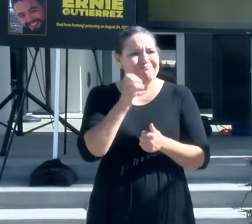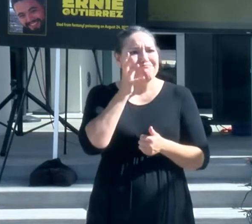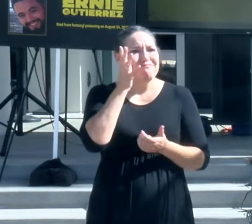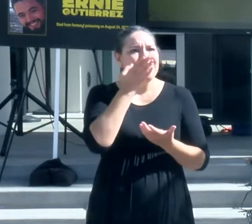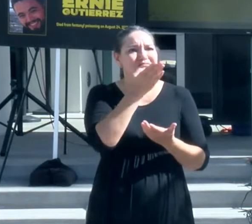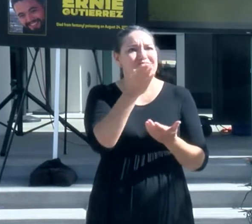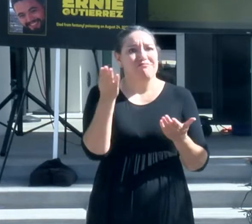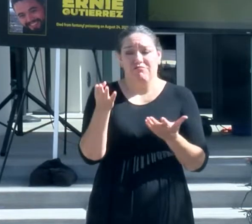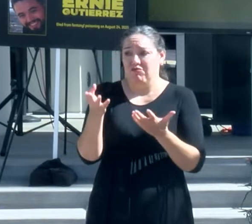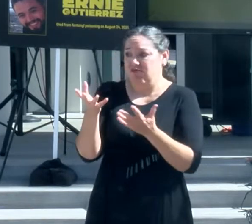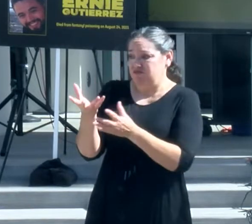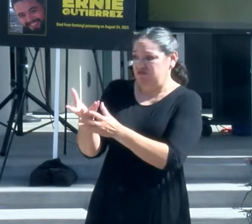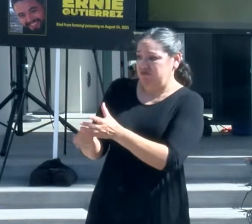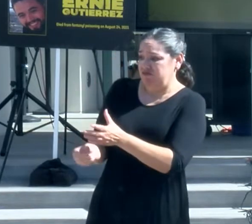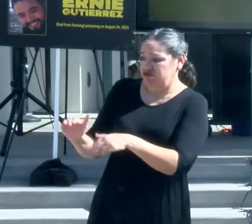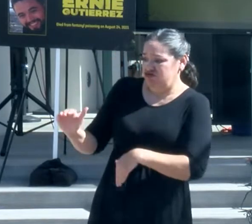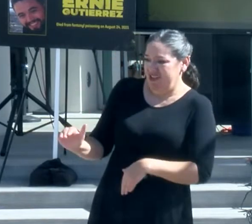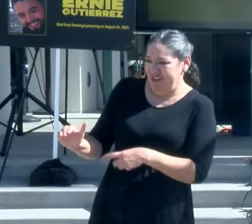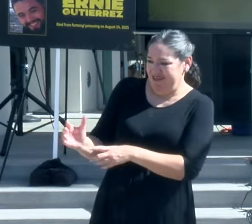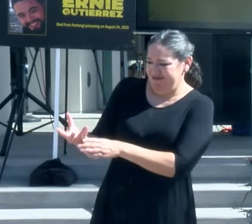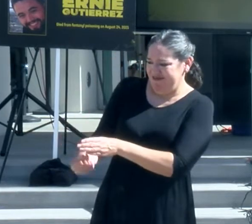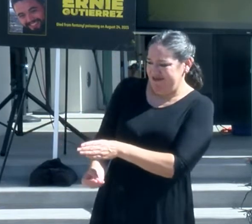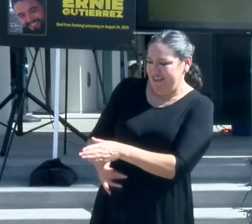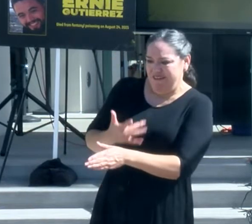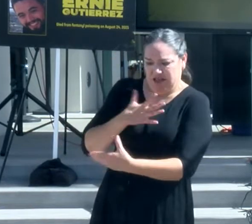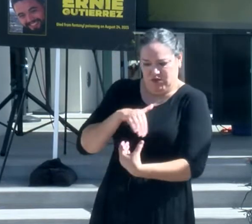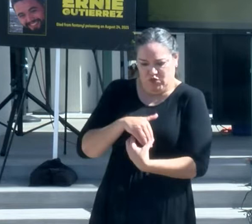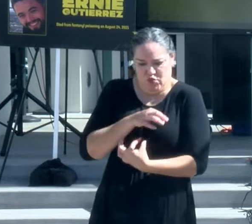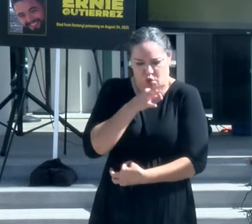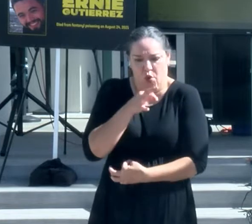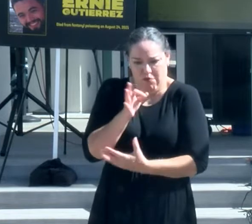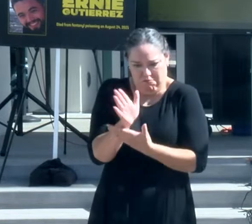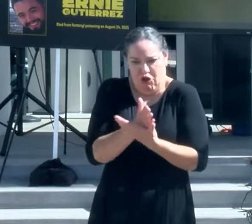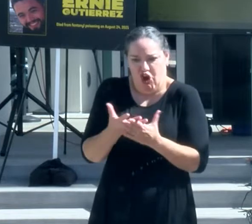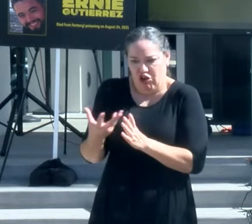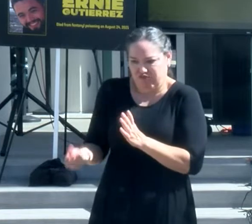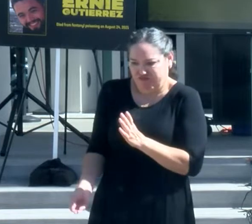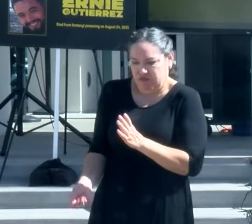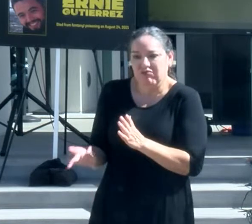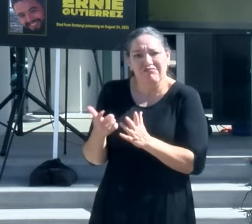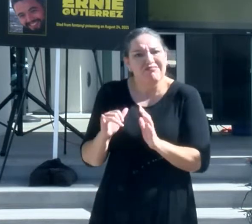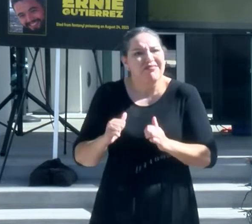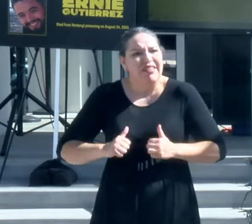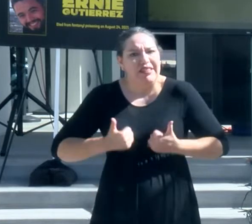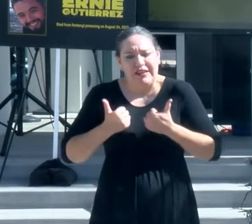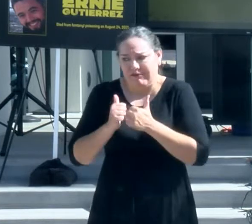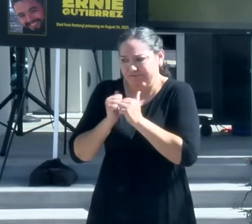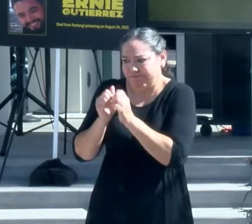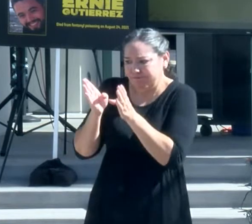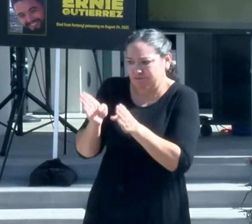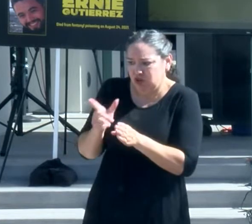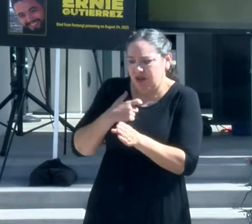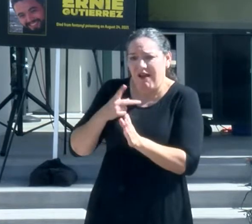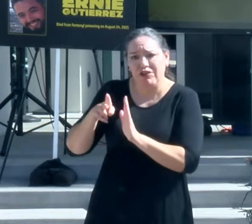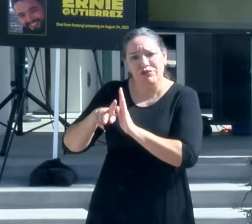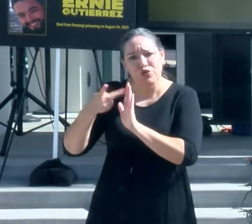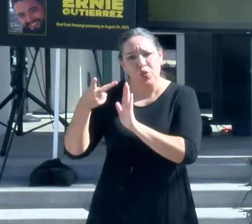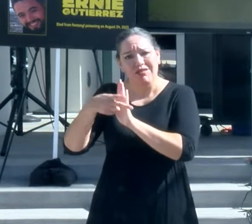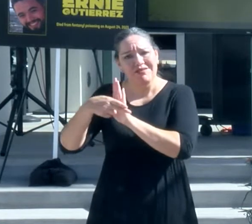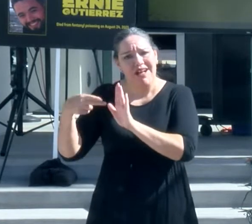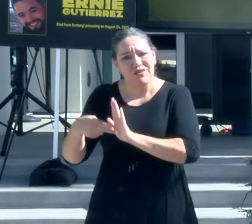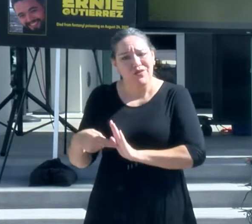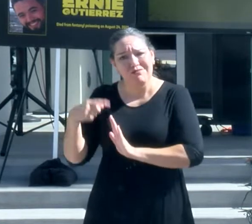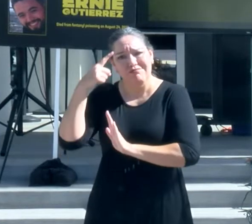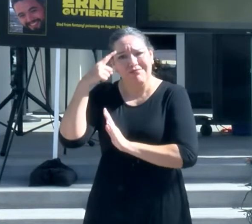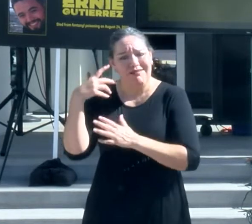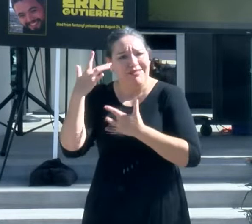loses part of their soul forever. While living with someone with a dual diagnosis of mental illness, it can be a long